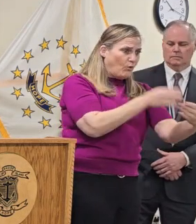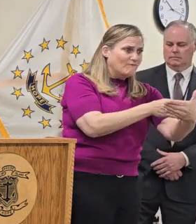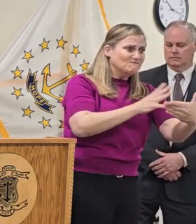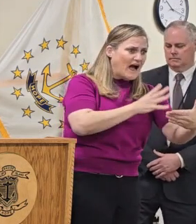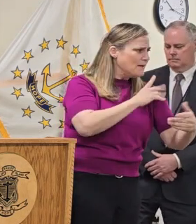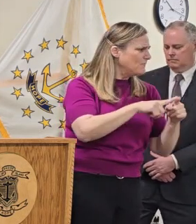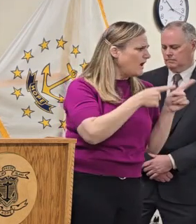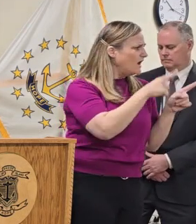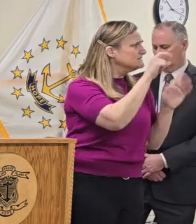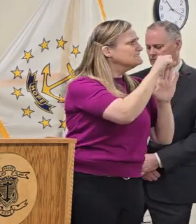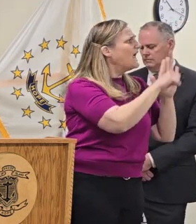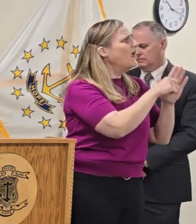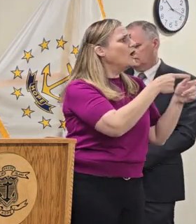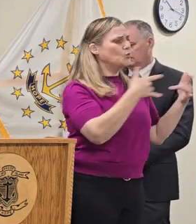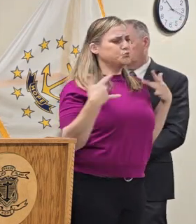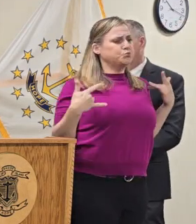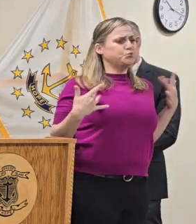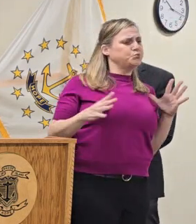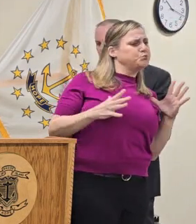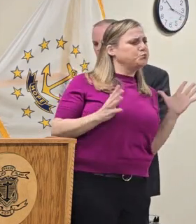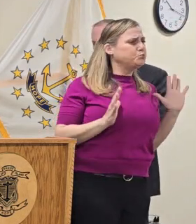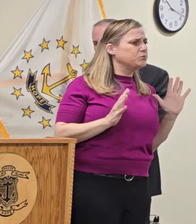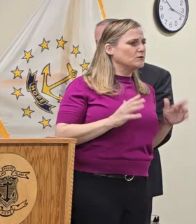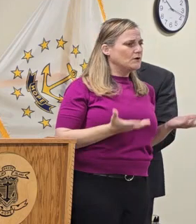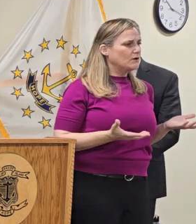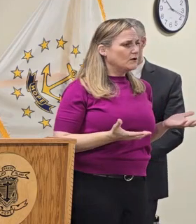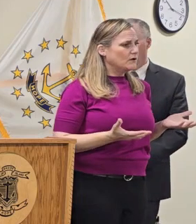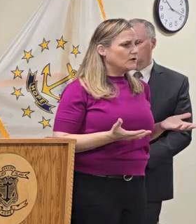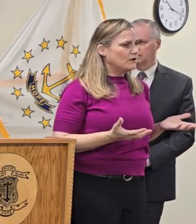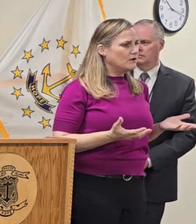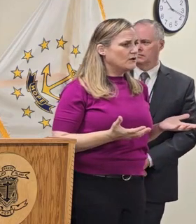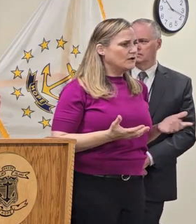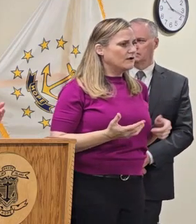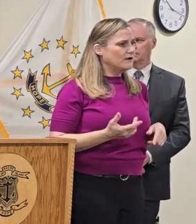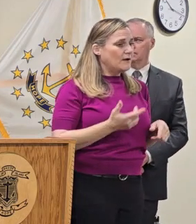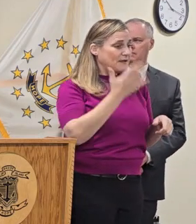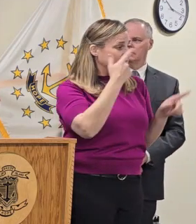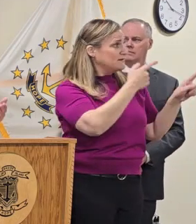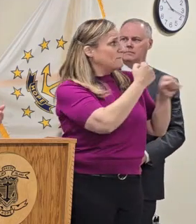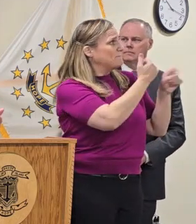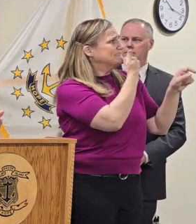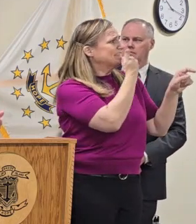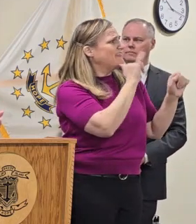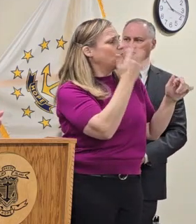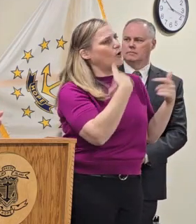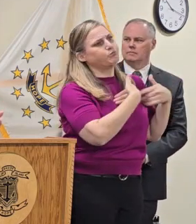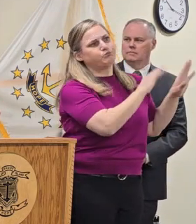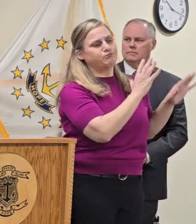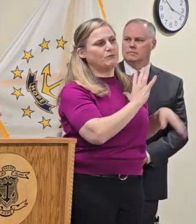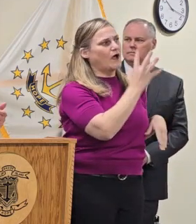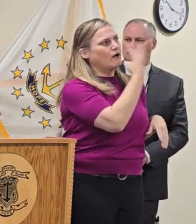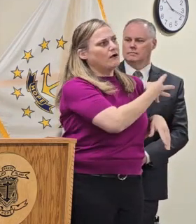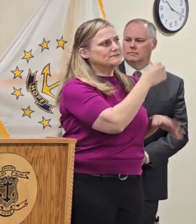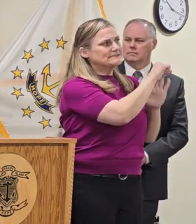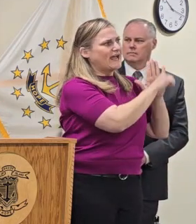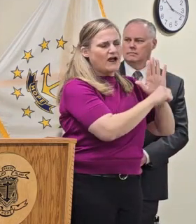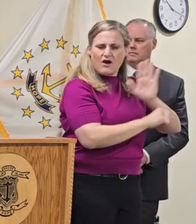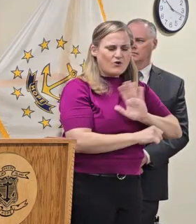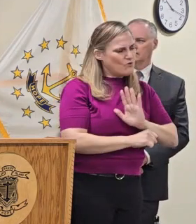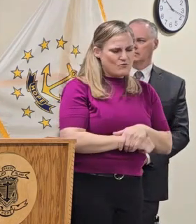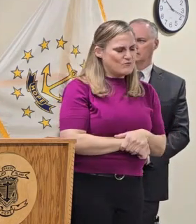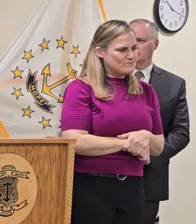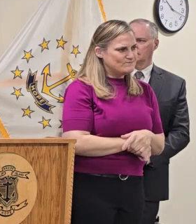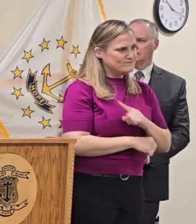into why the mistake happened in the first place. Yes, yeah, so I already said that as we get the reports in, remember, we've hired